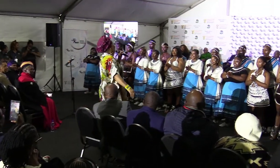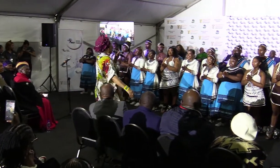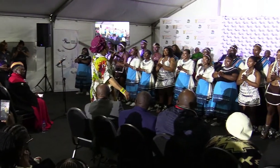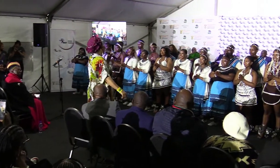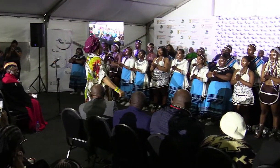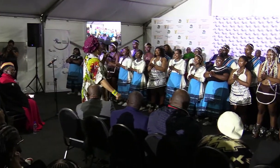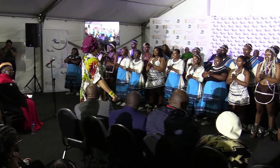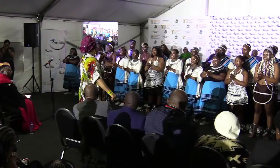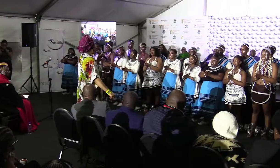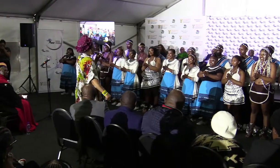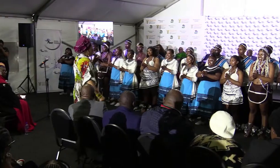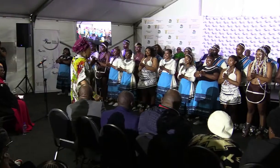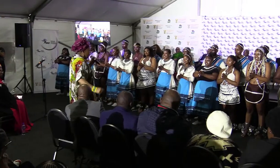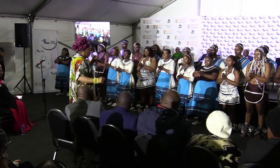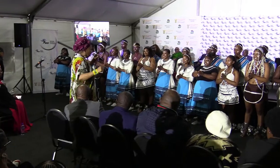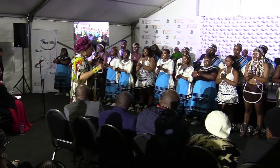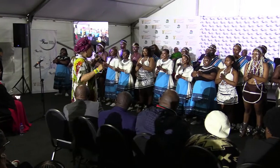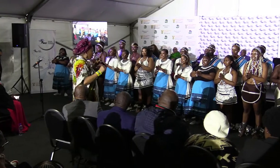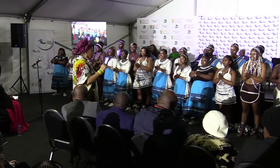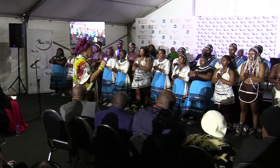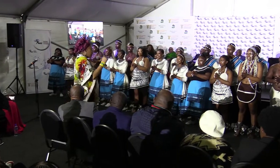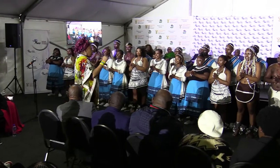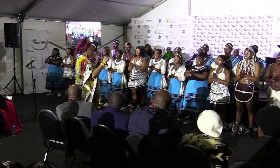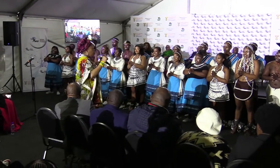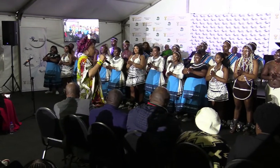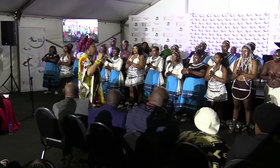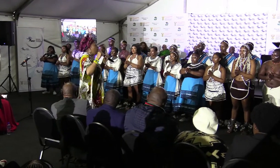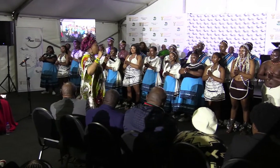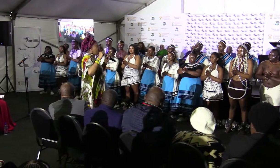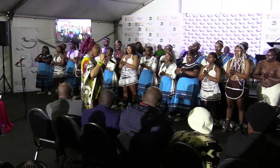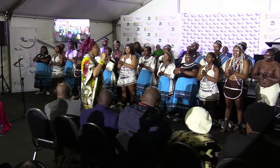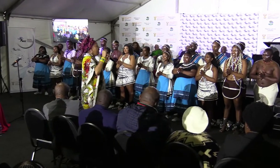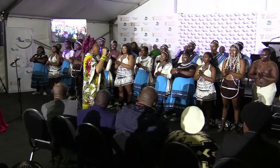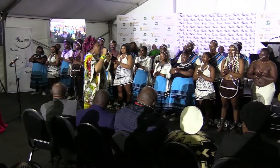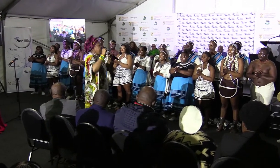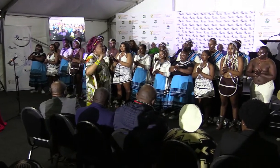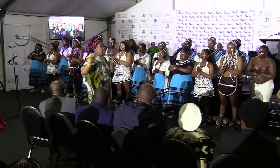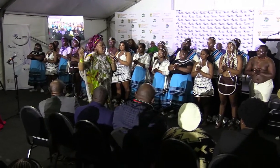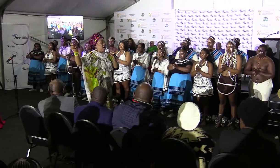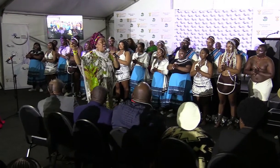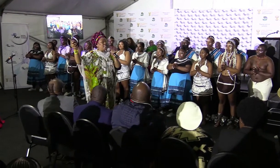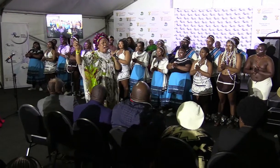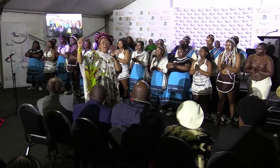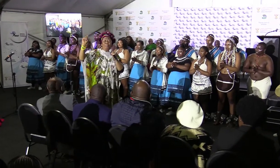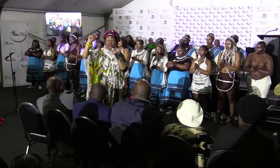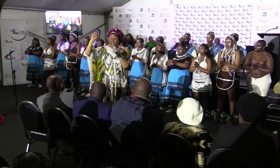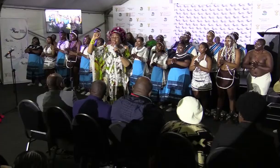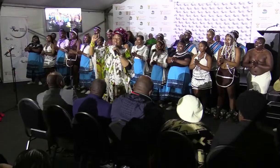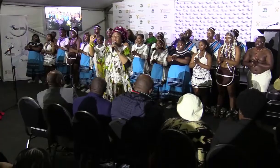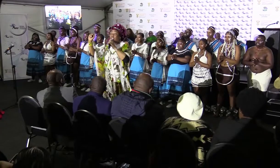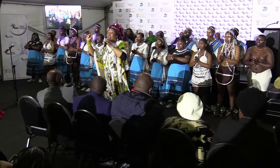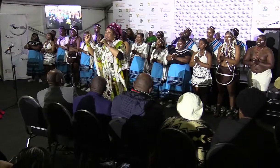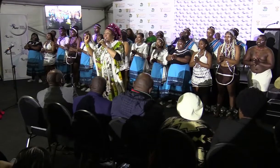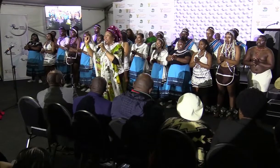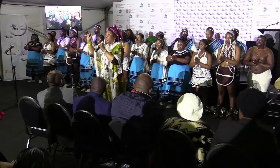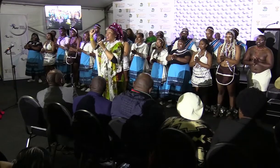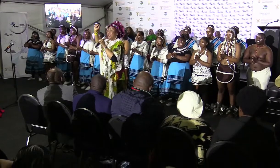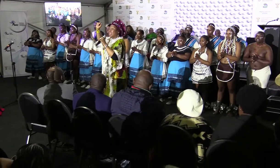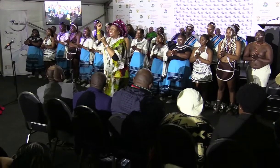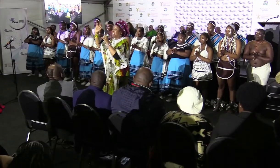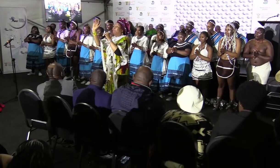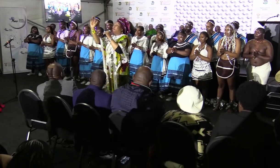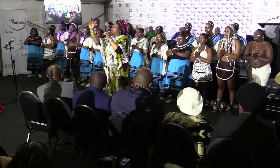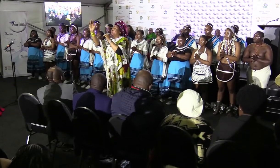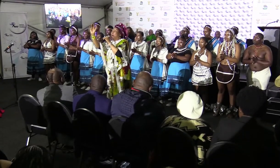Sithi vumani bo ingomso lethu vumani iqaqambile